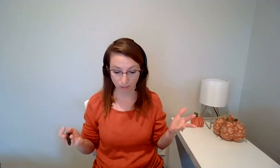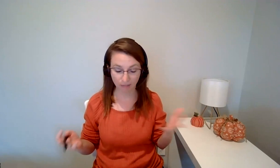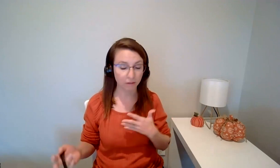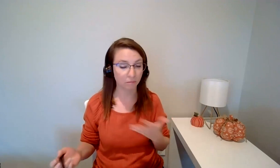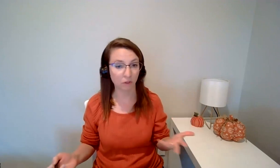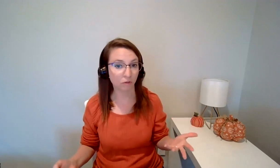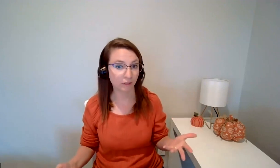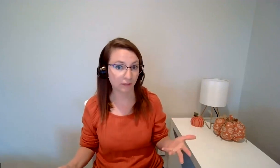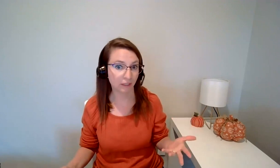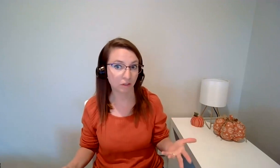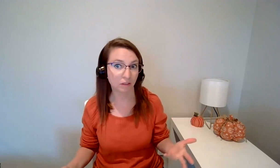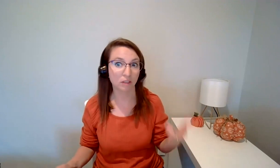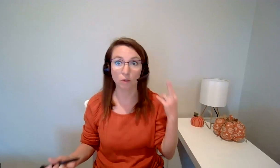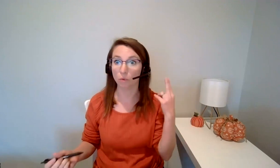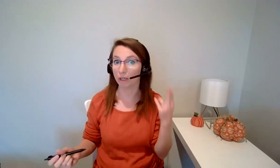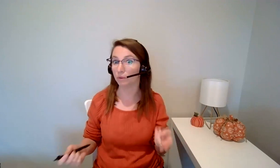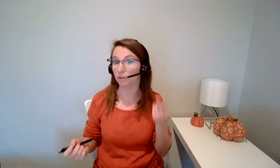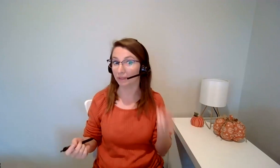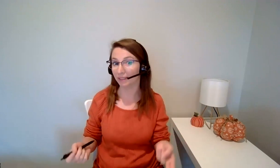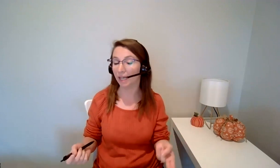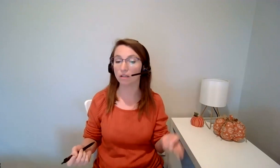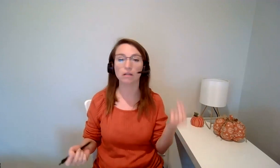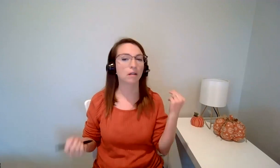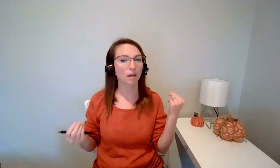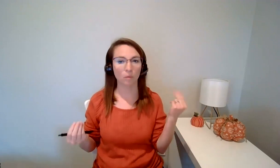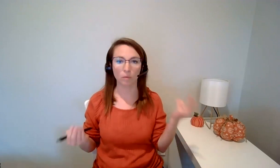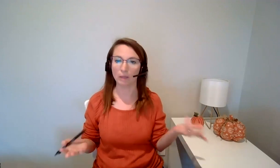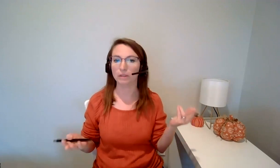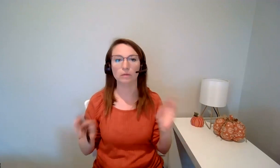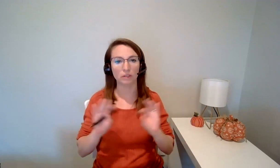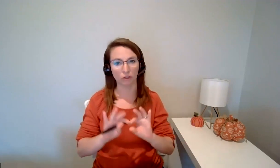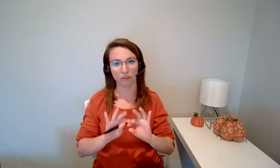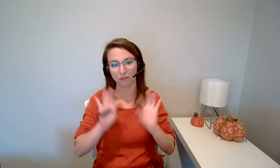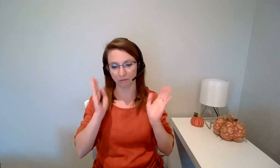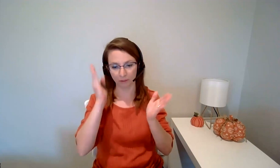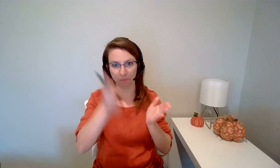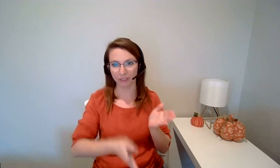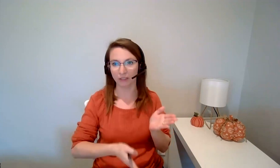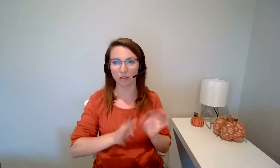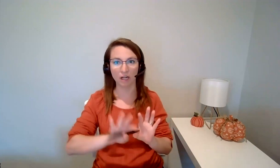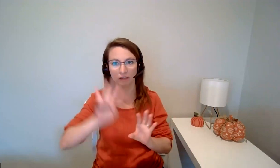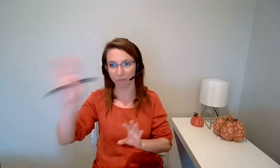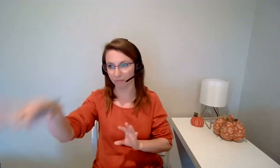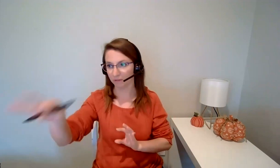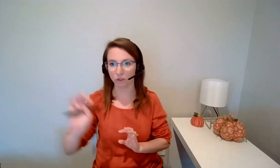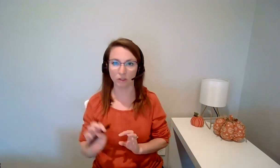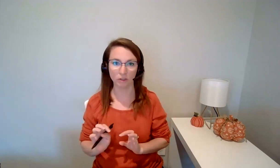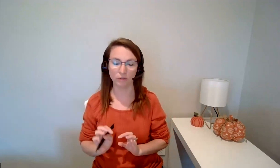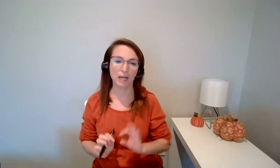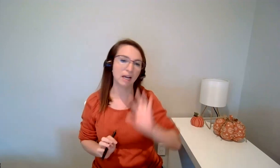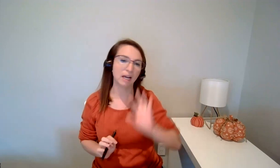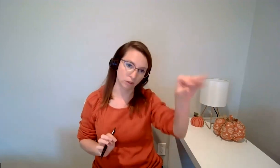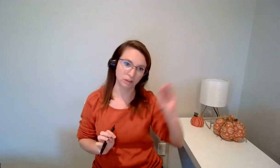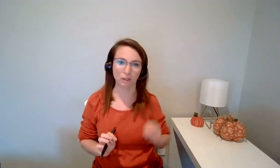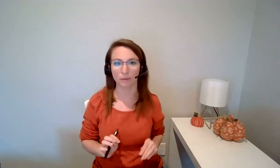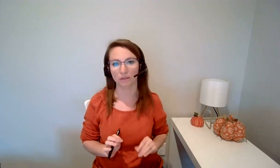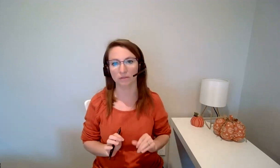have some tutoring session and you are able to do it together, what I would do is just split the cost, charge you for half, charge the other person for